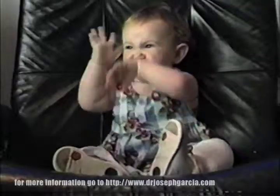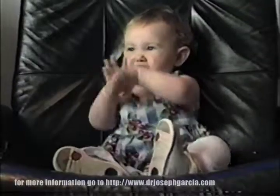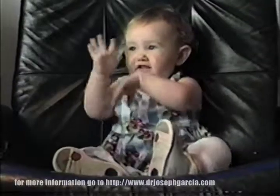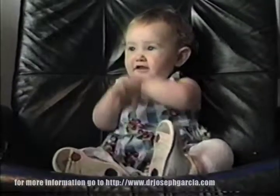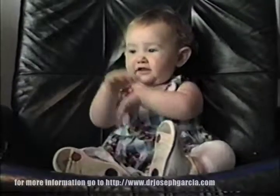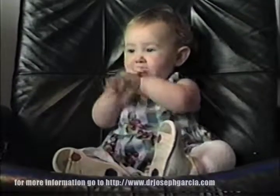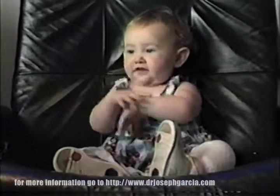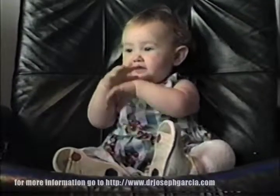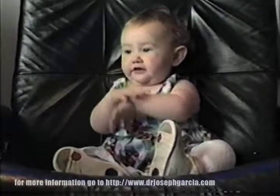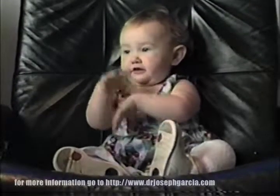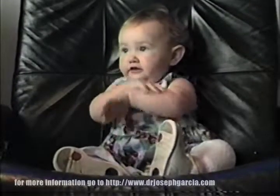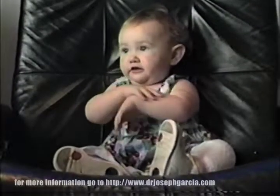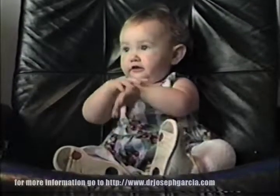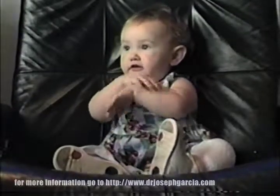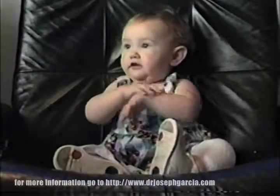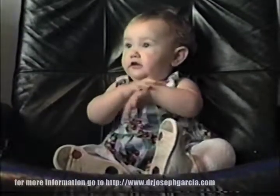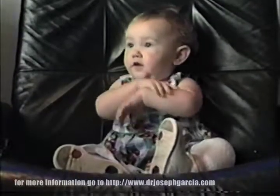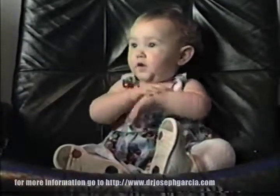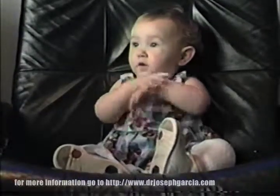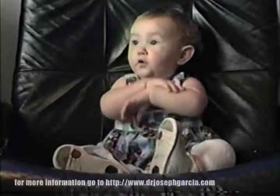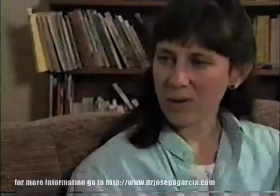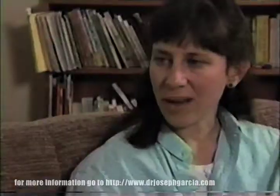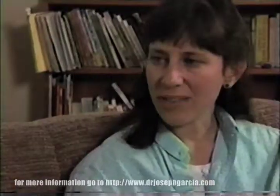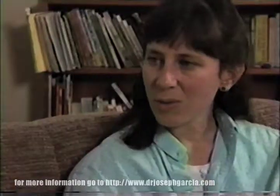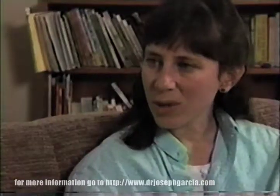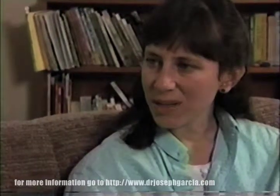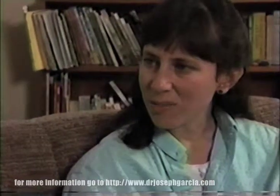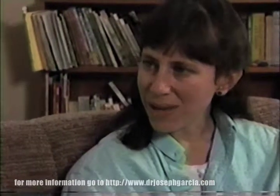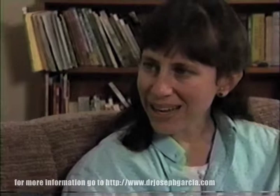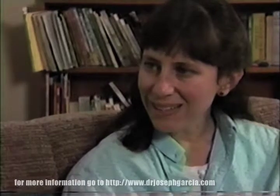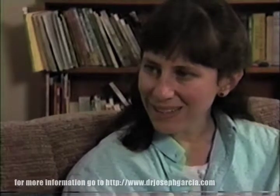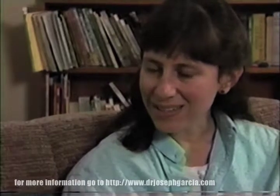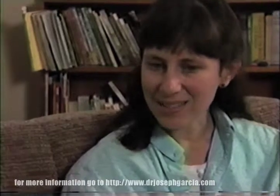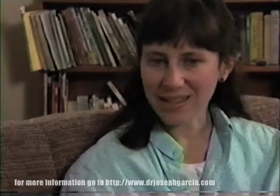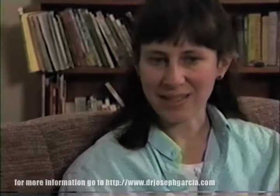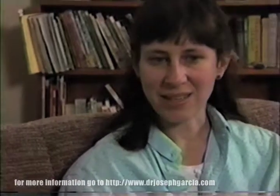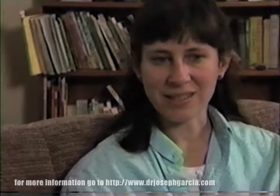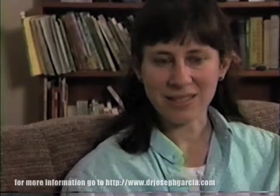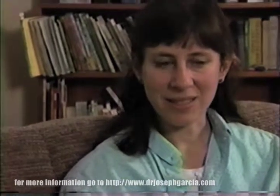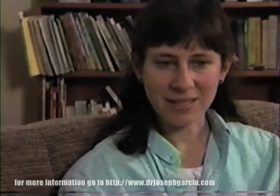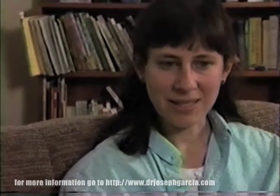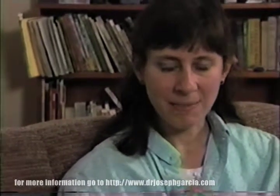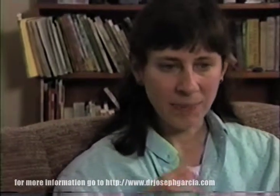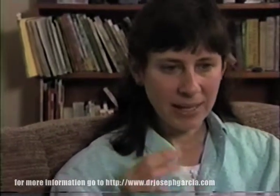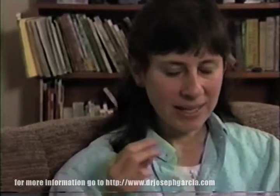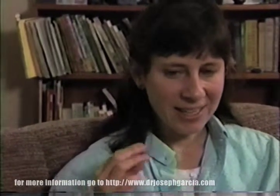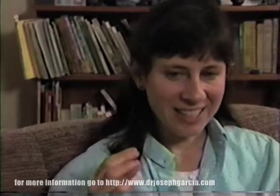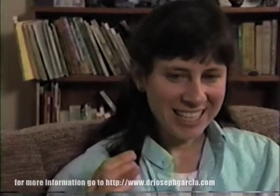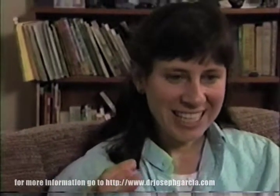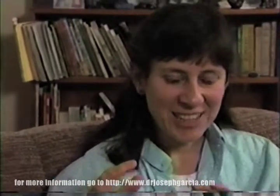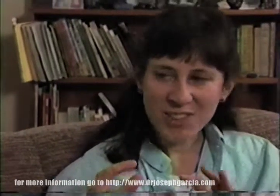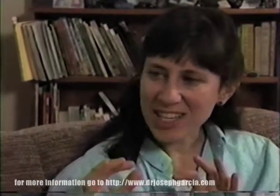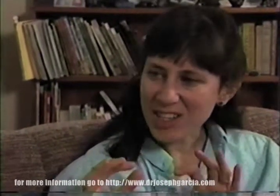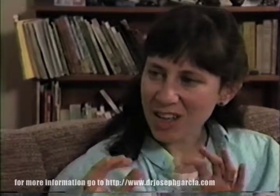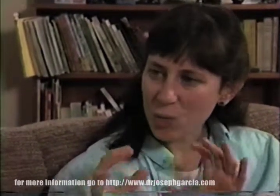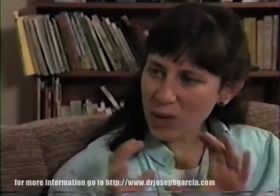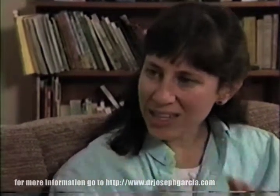before they've learned to talk. I think one of the main things that it does is it gives us a